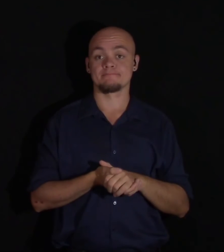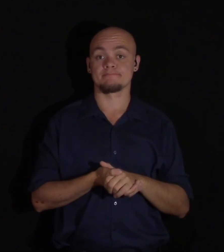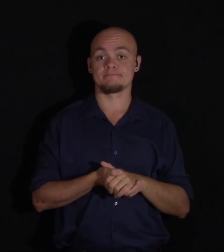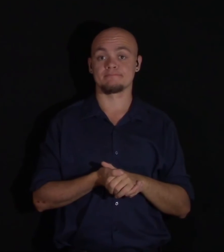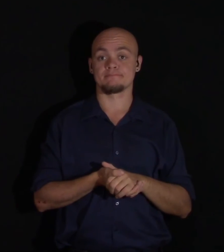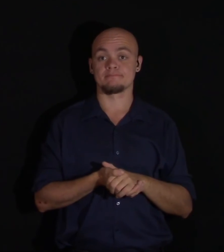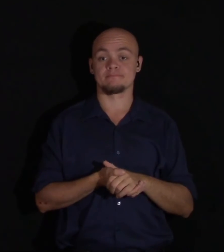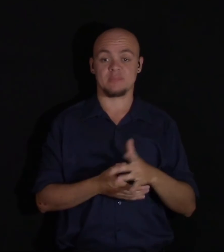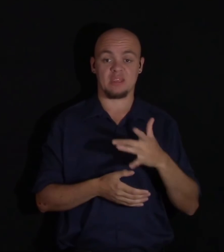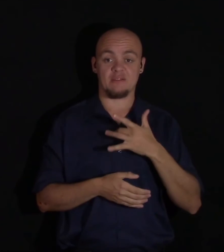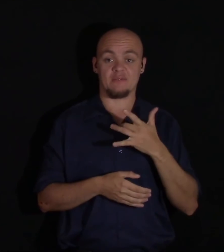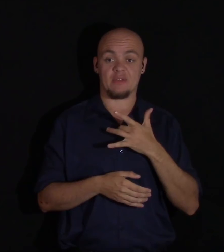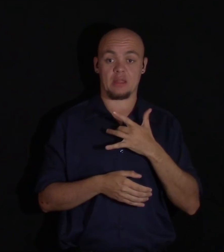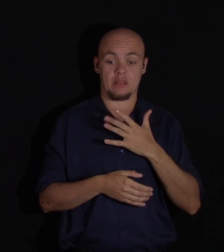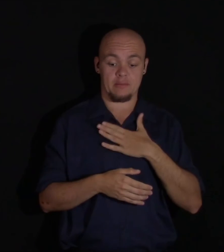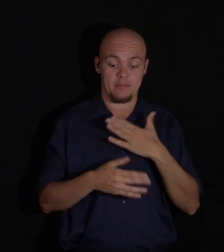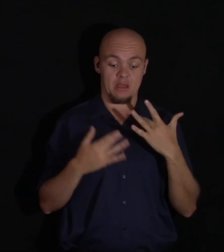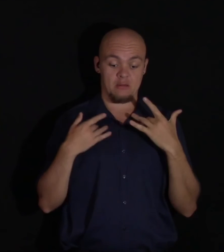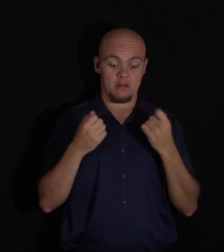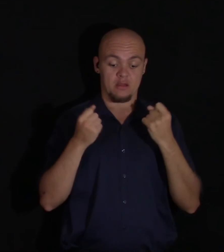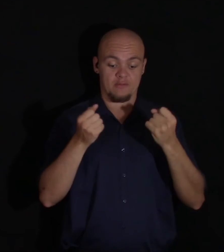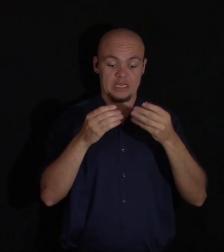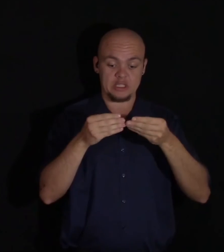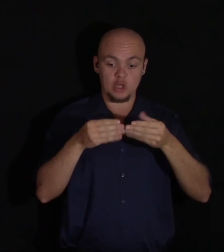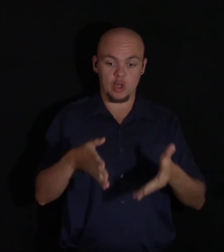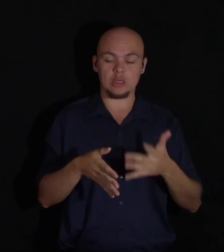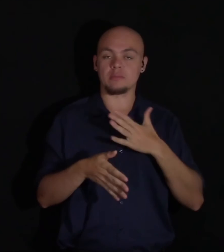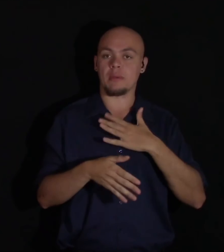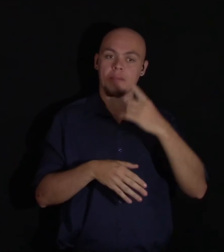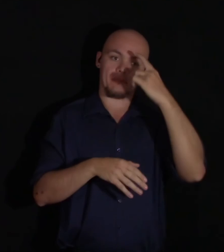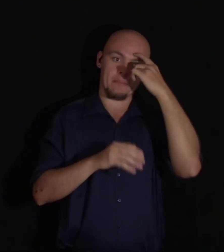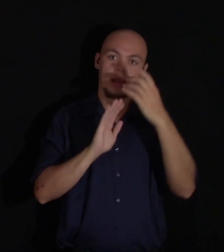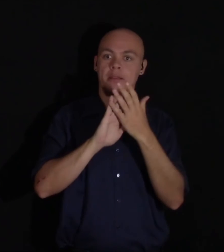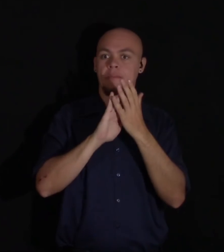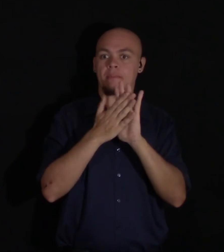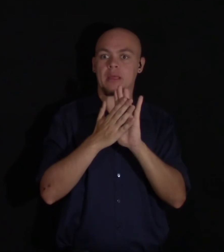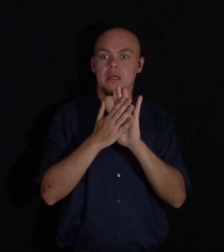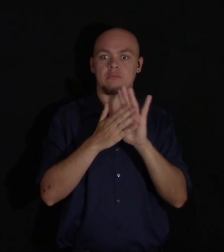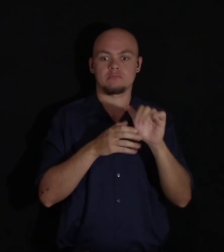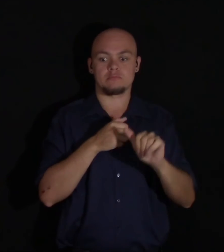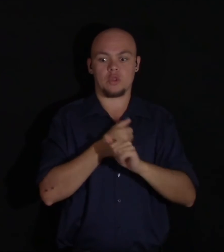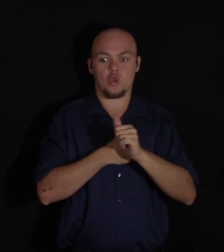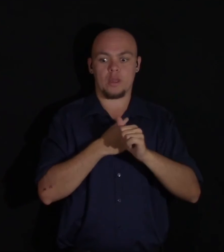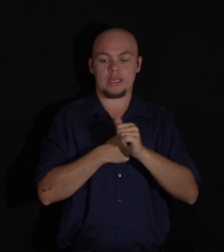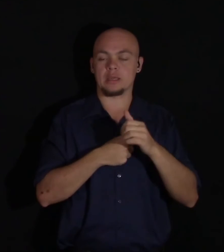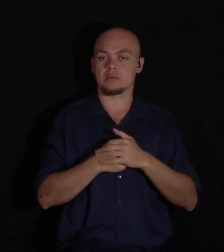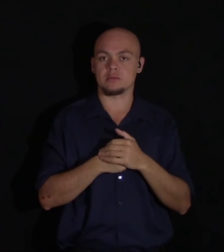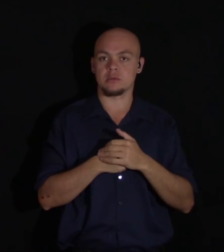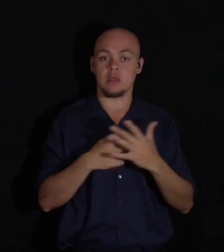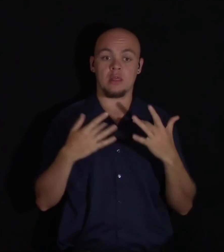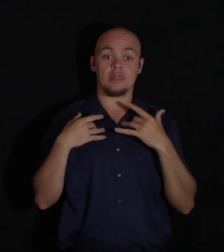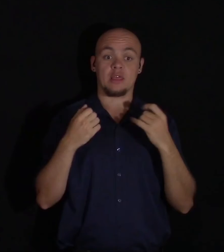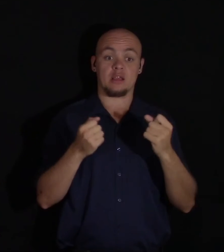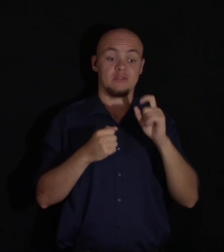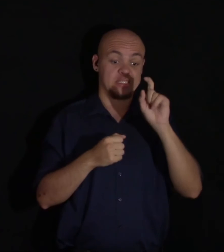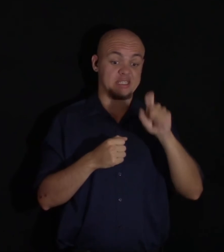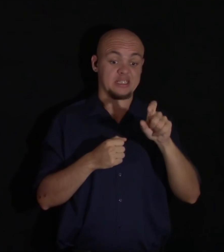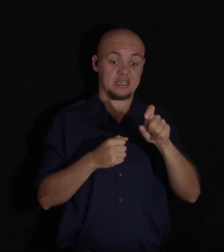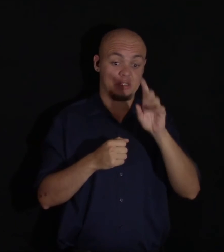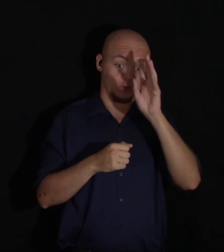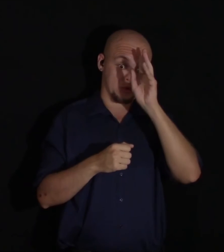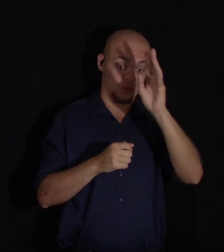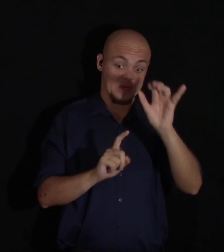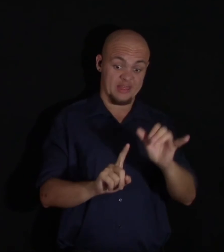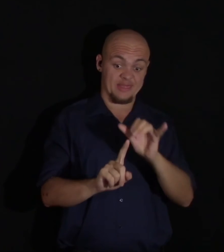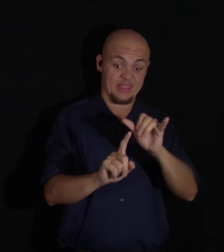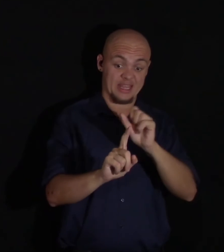When I felt I had lost my confidence, my mind became hostile. I had thrown away even the confidence needed to create